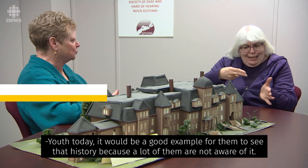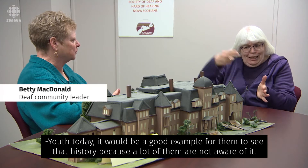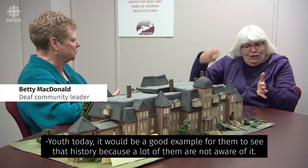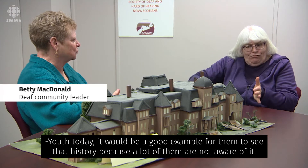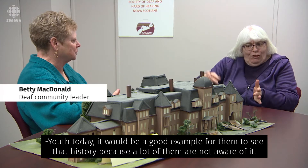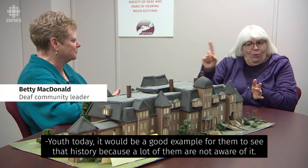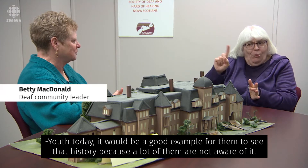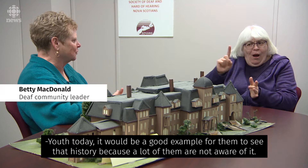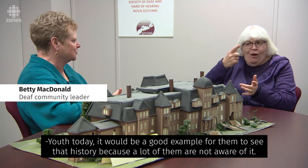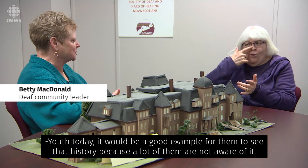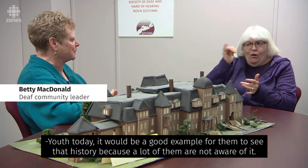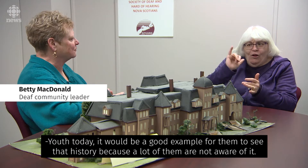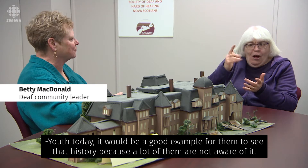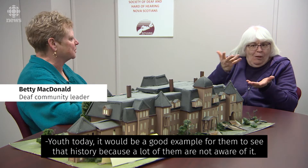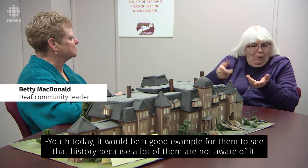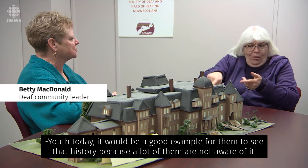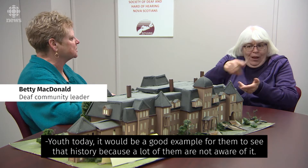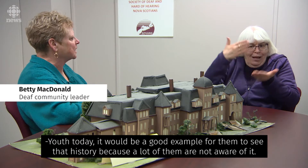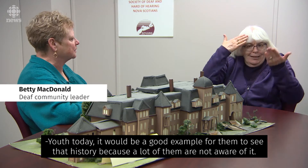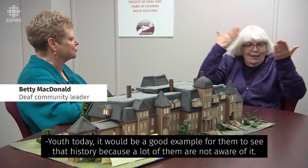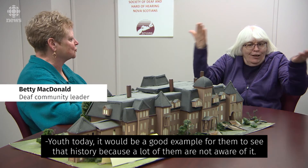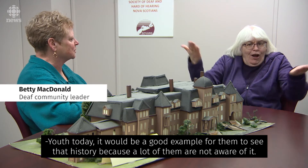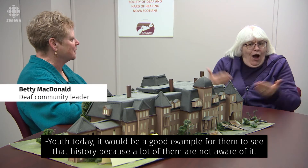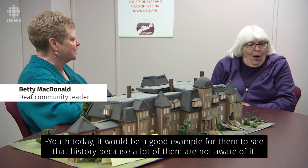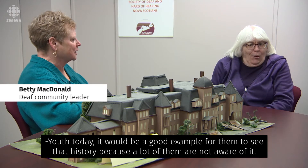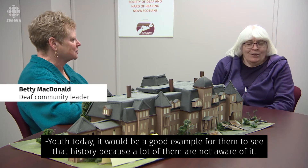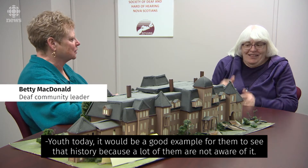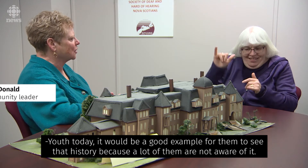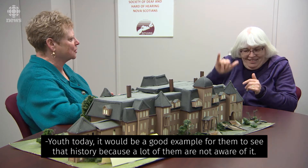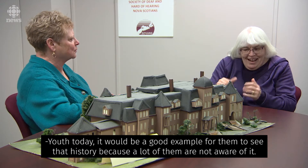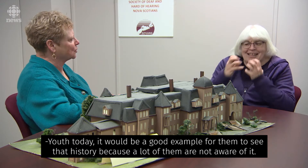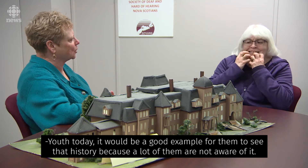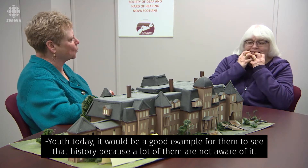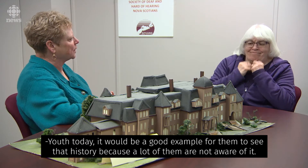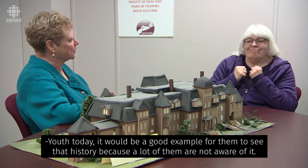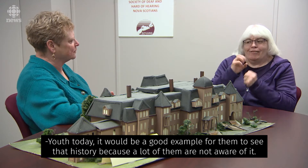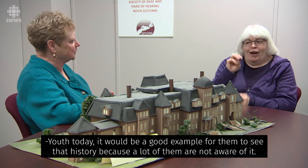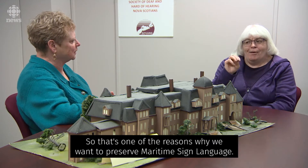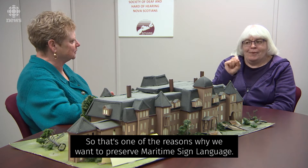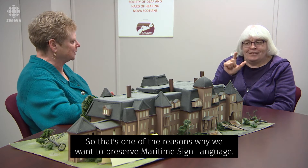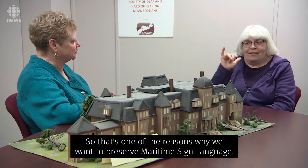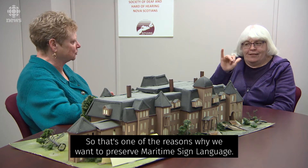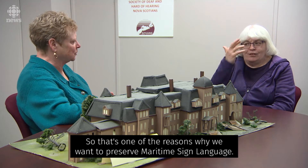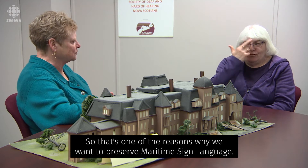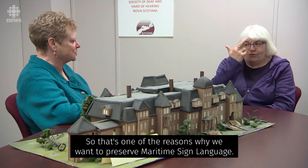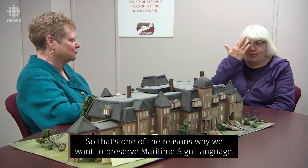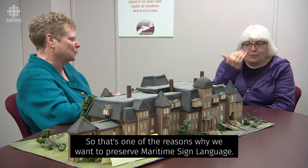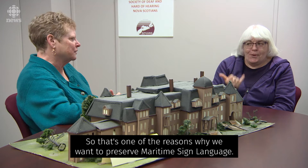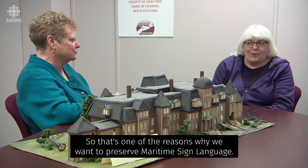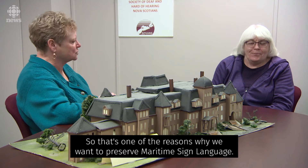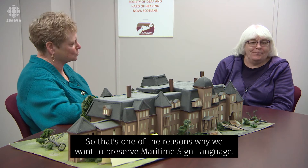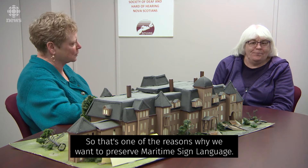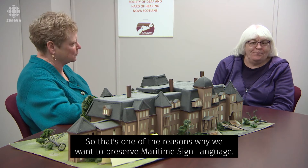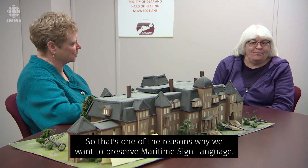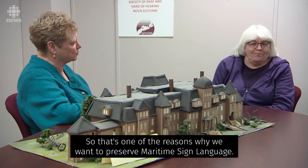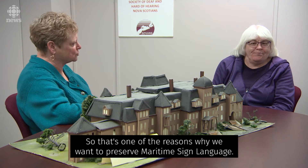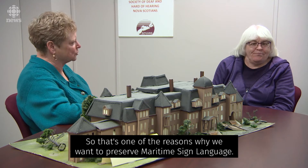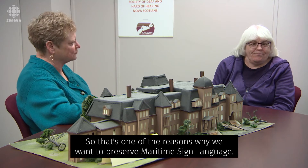be a good, example for them to see that history, because a lot of them are not aware of it, and so that's one of the reasons why we want to preserve